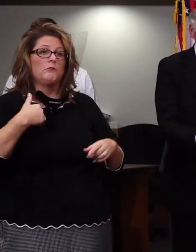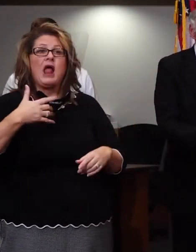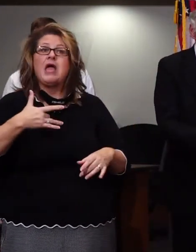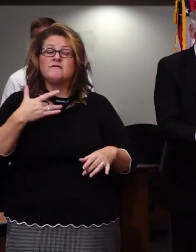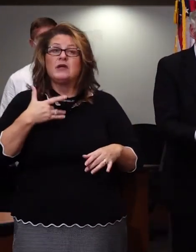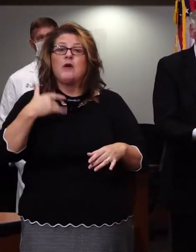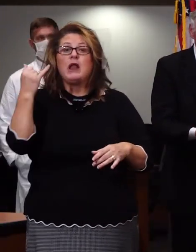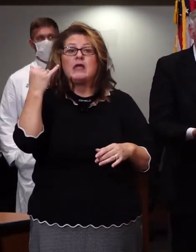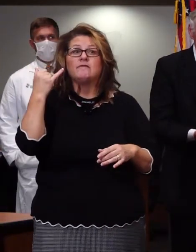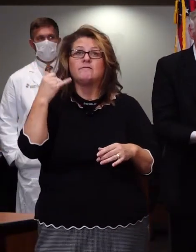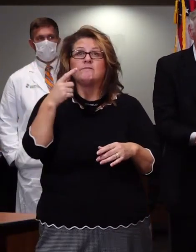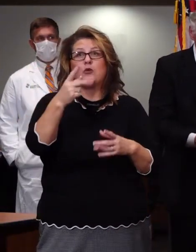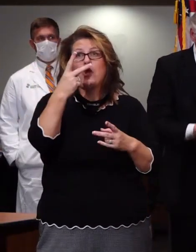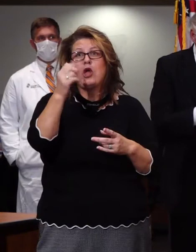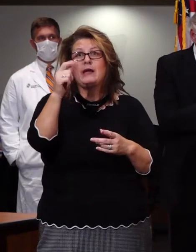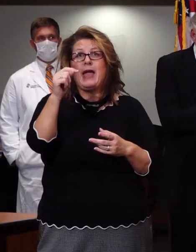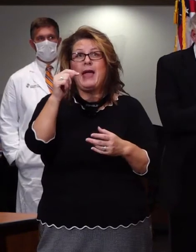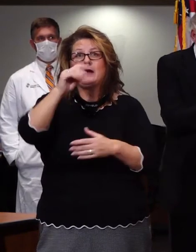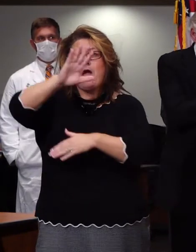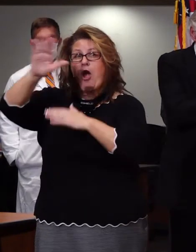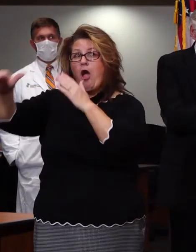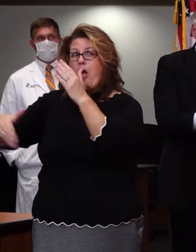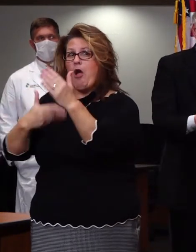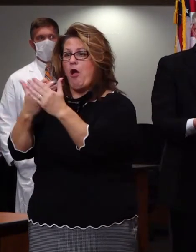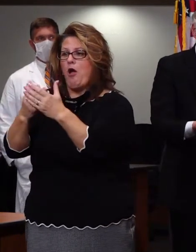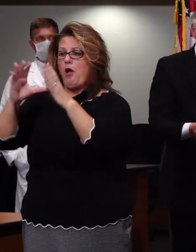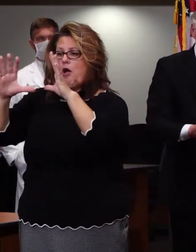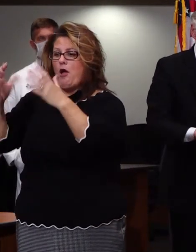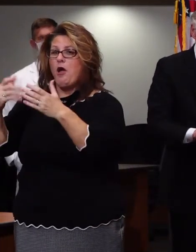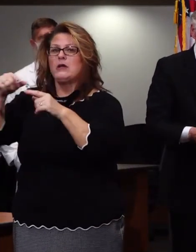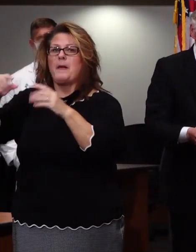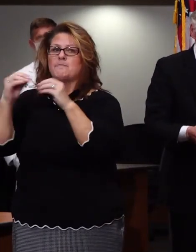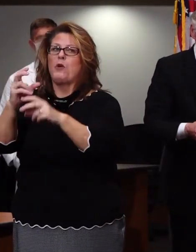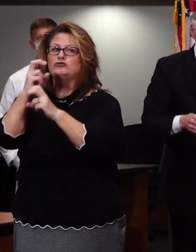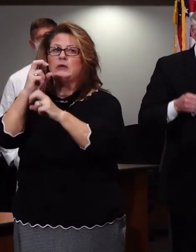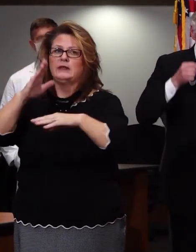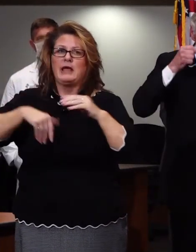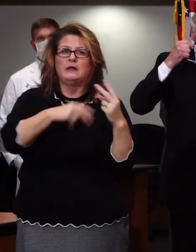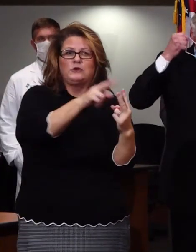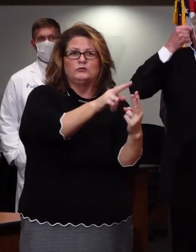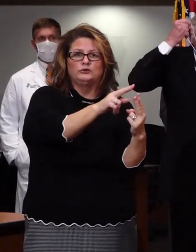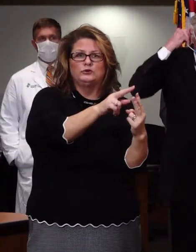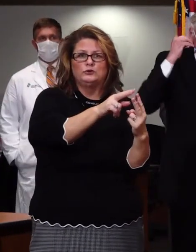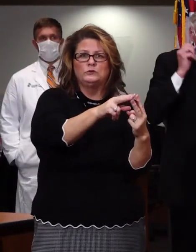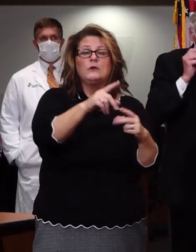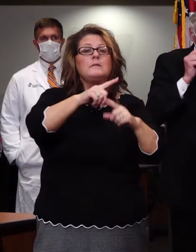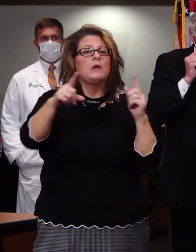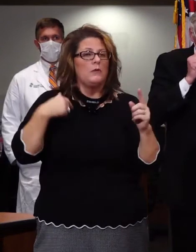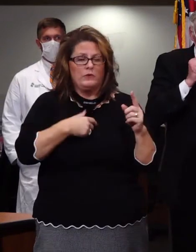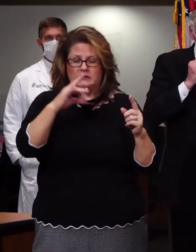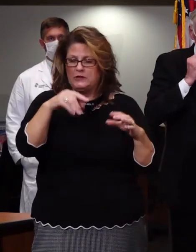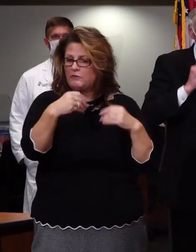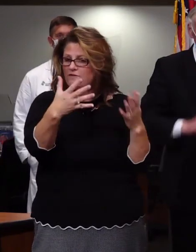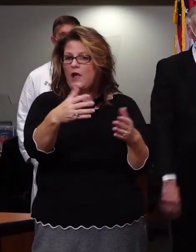whole are more stringent than they are in the community, as we were just discussing. But we have provided guidelines for the